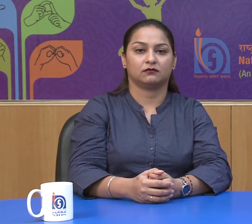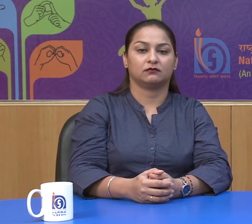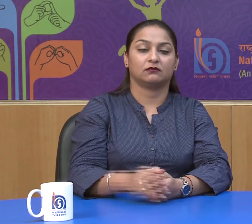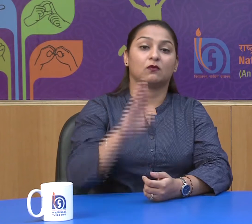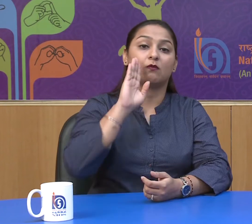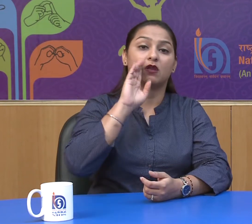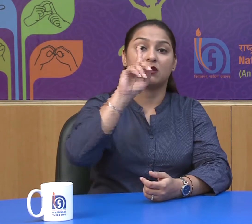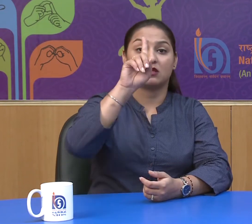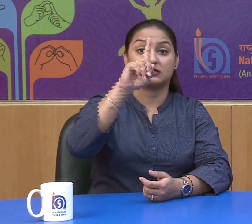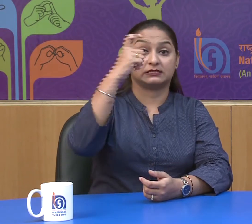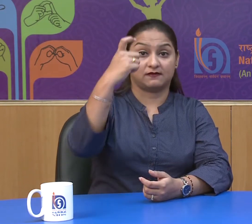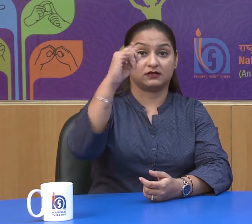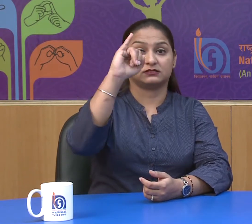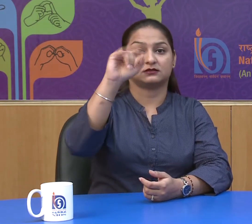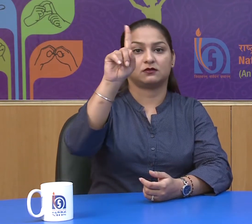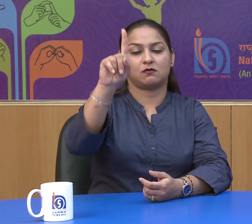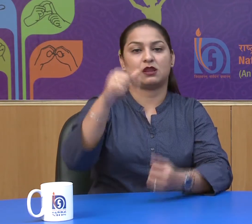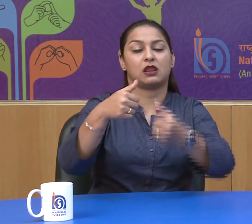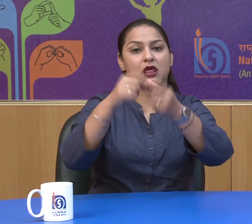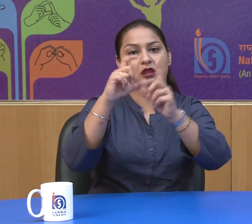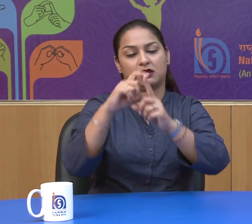1761 were common.